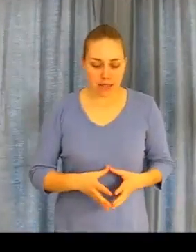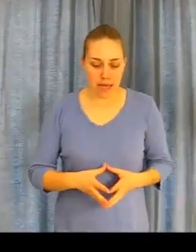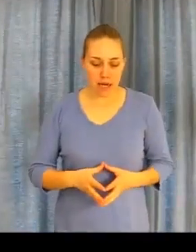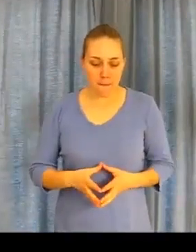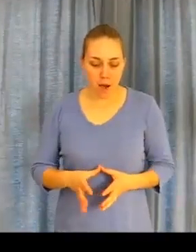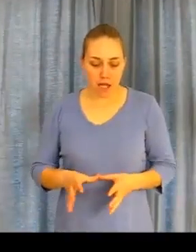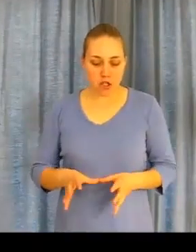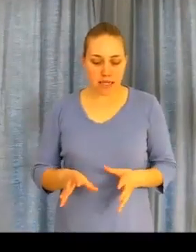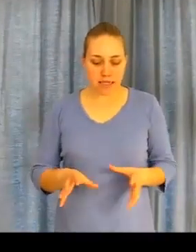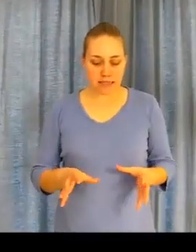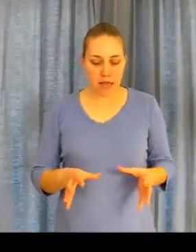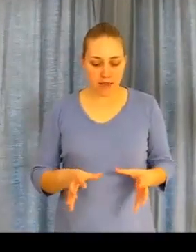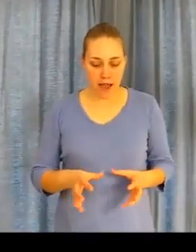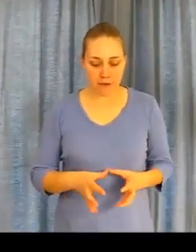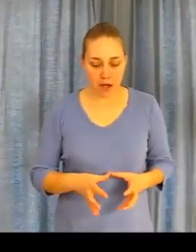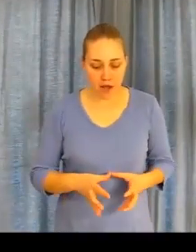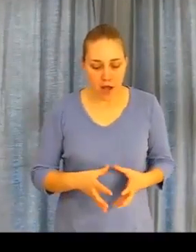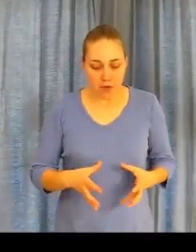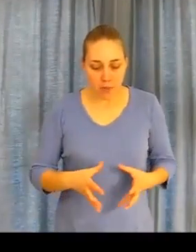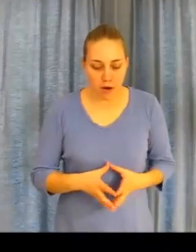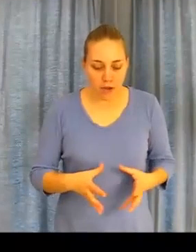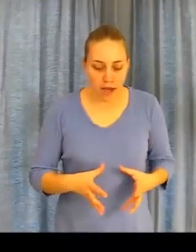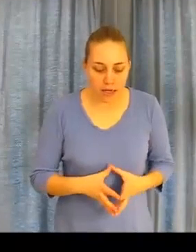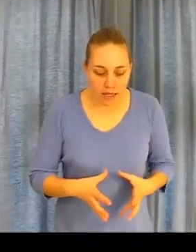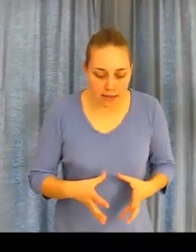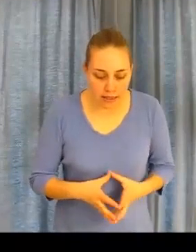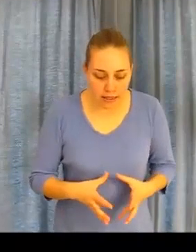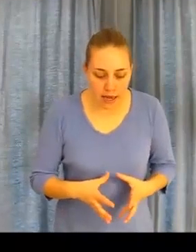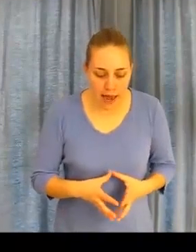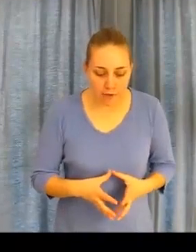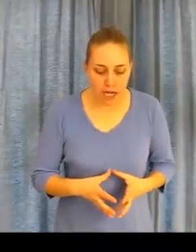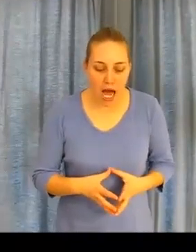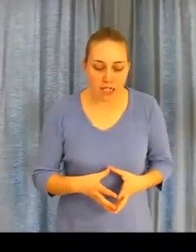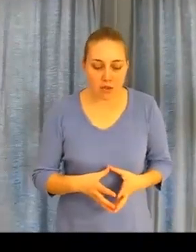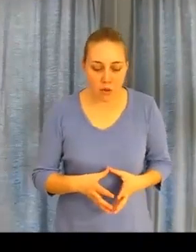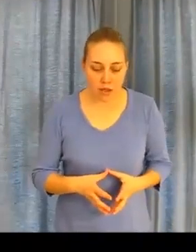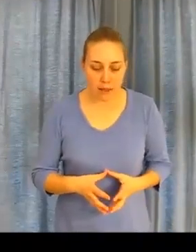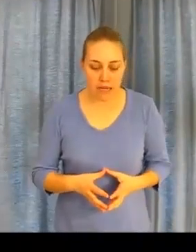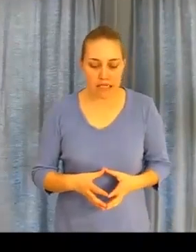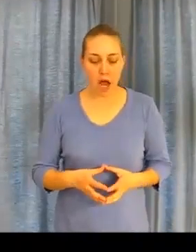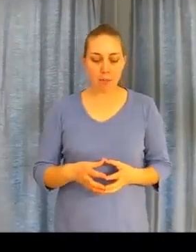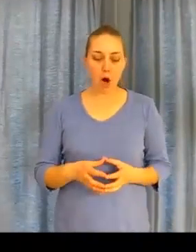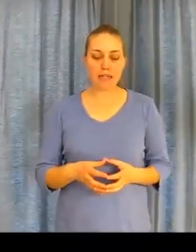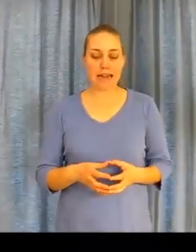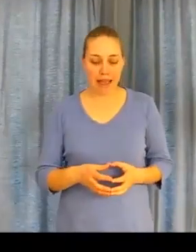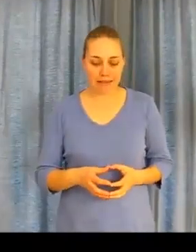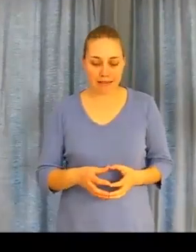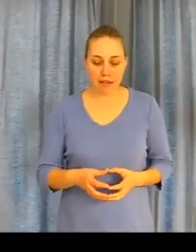Apartheid abolished in South Africa. The apartheid is the Afrikaans word that means apartness,